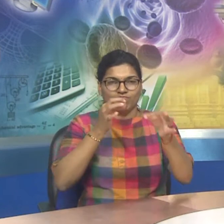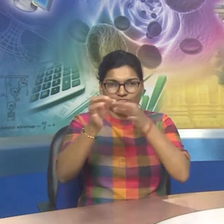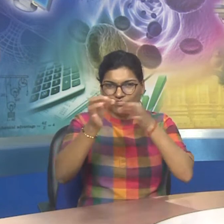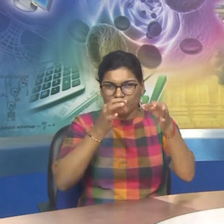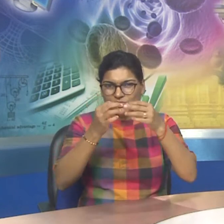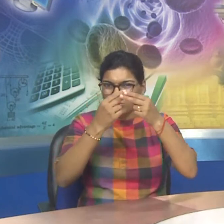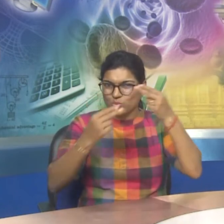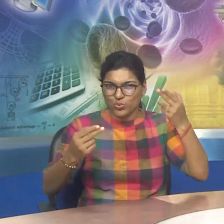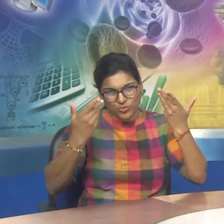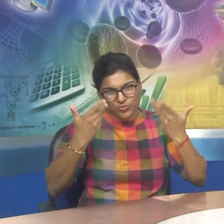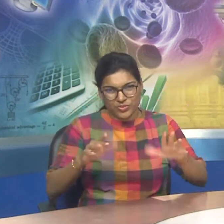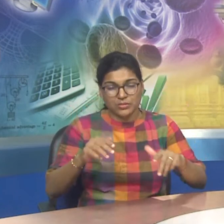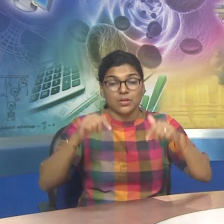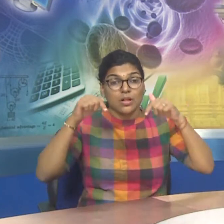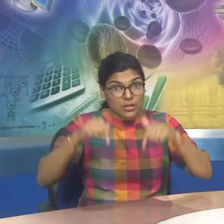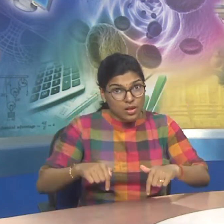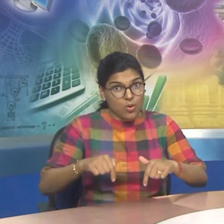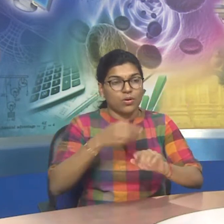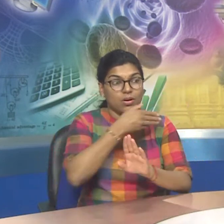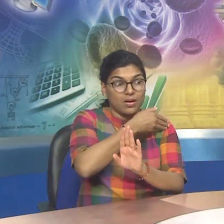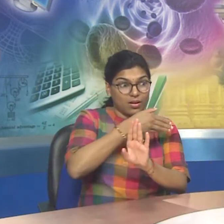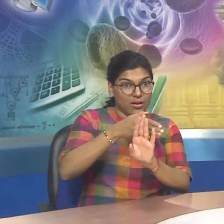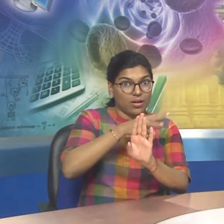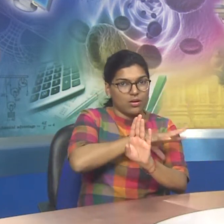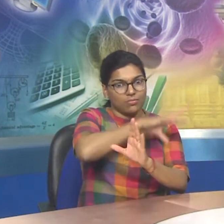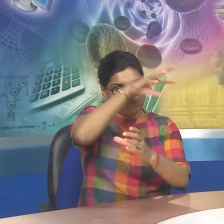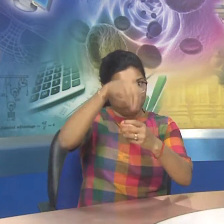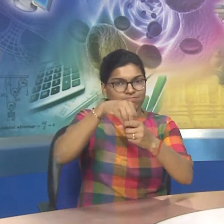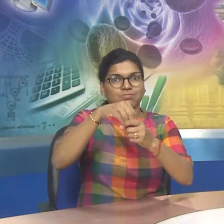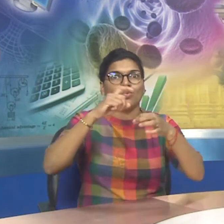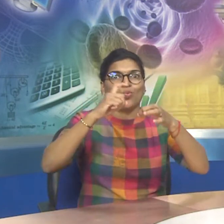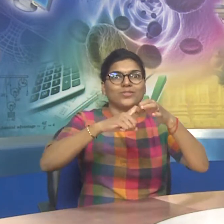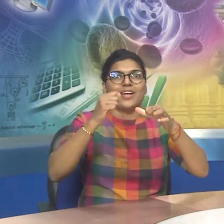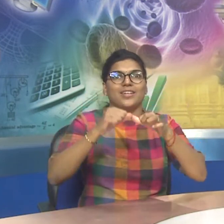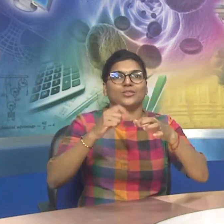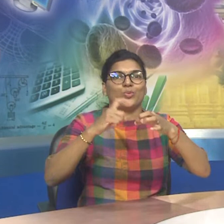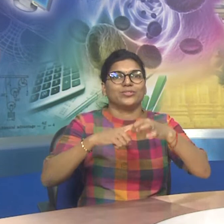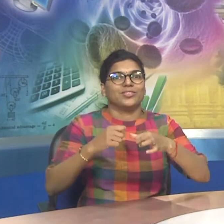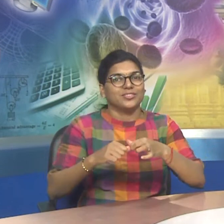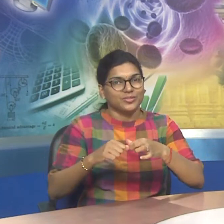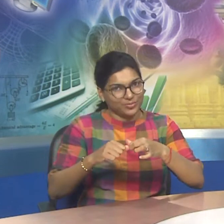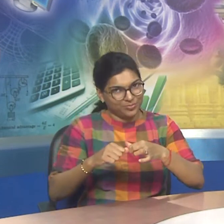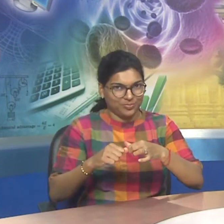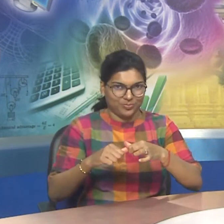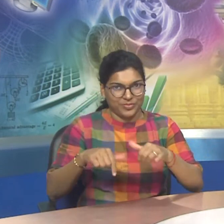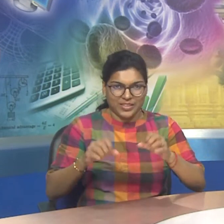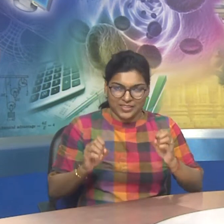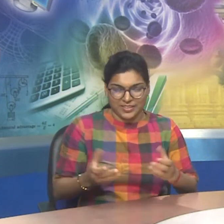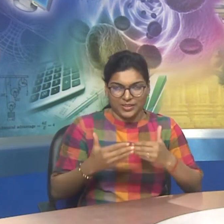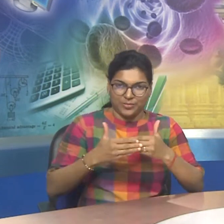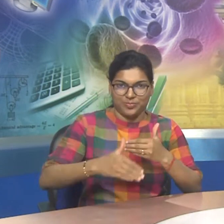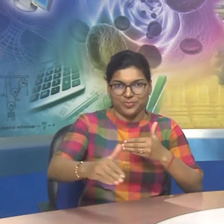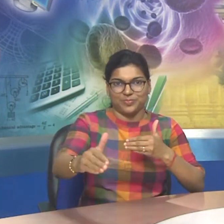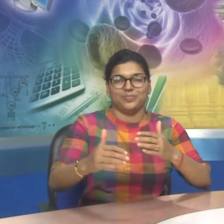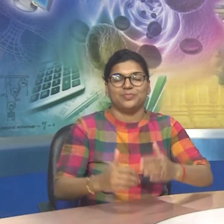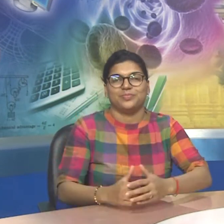So we have understood the difficult words, then we also understood the poem. Now there are some question